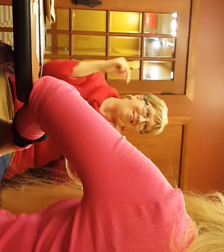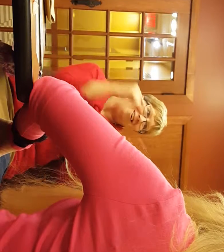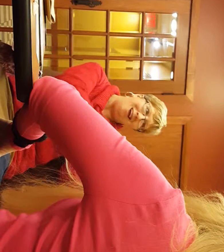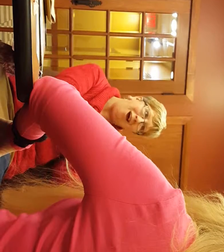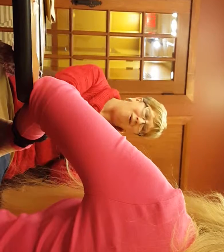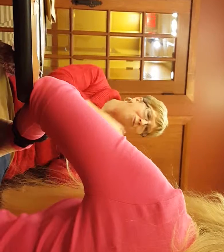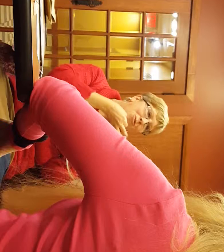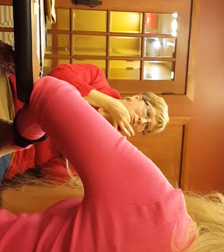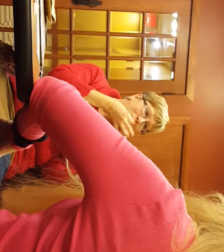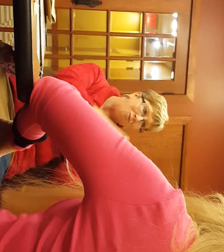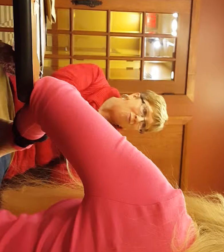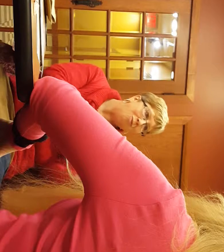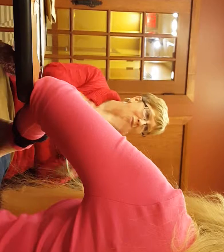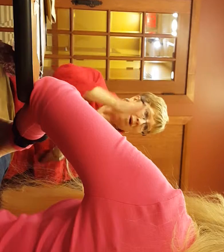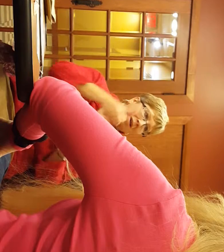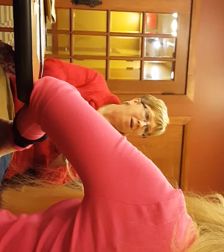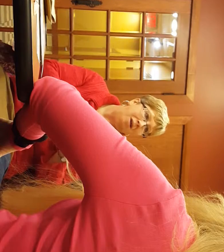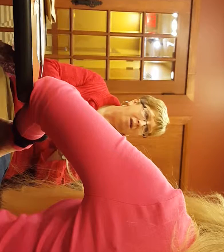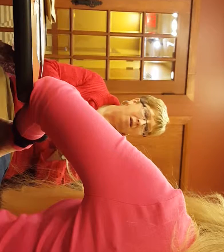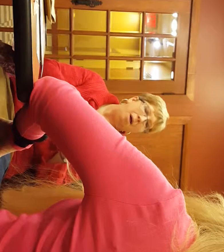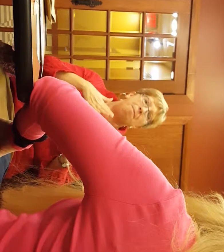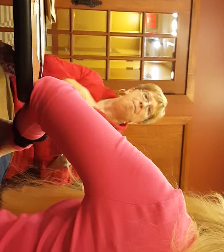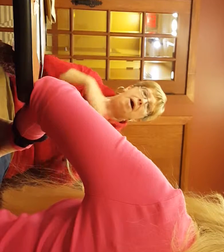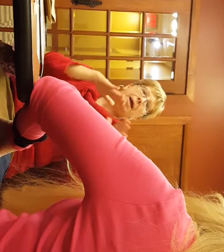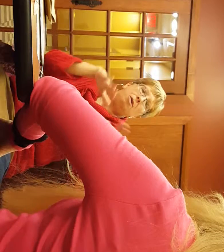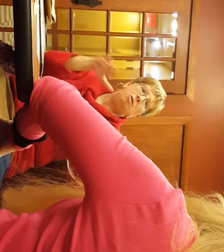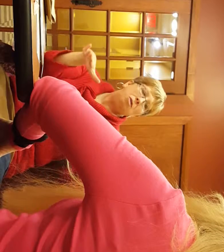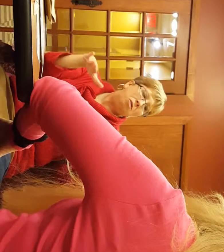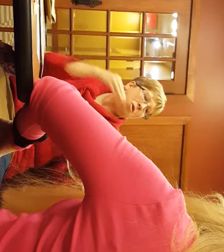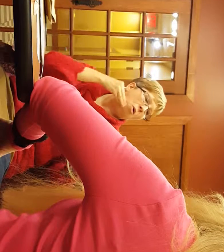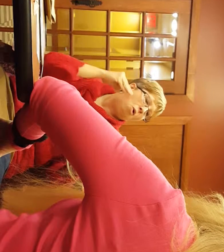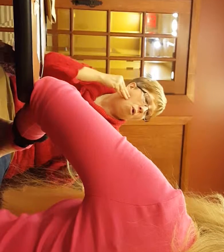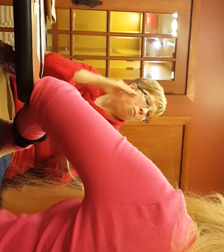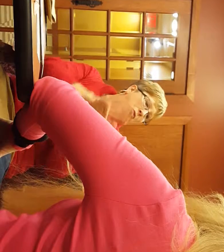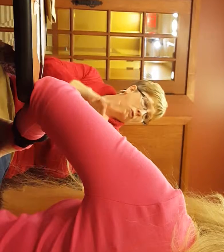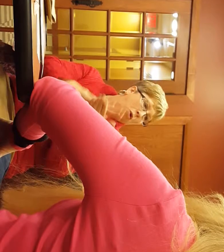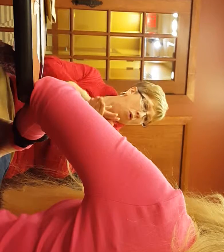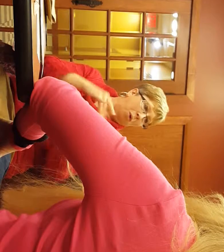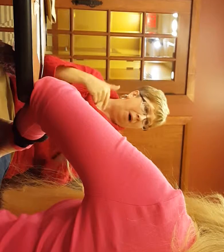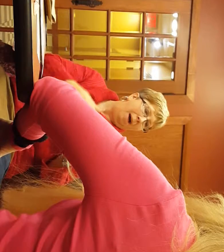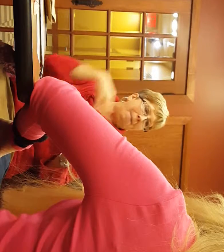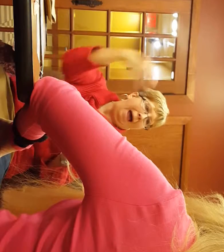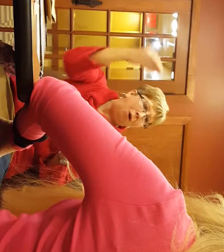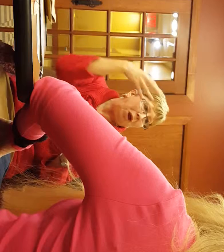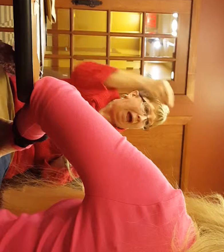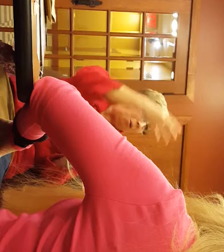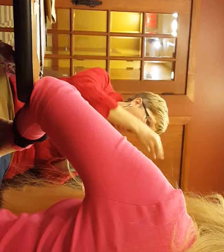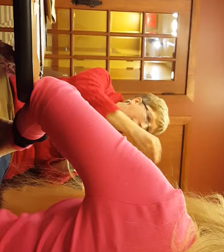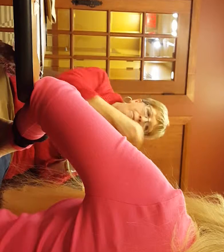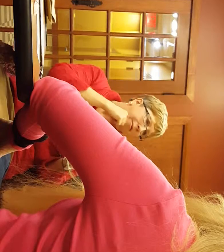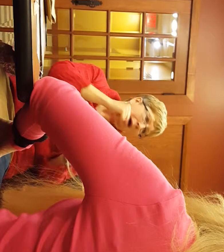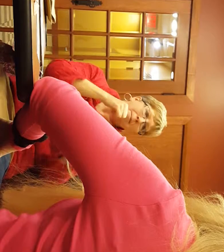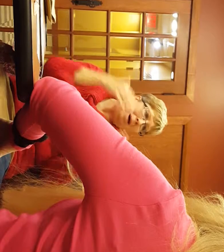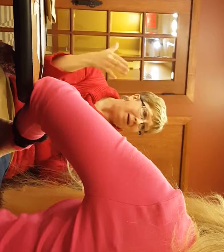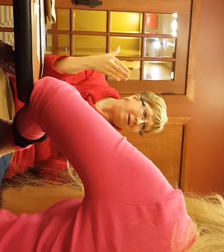of fun, and as I homeschool my kids, I don't get out a lot. So this has been a fun opportunity for me to meet a lot of new